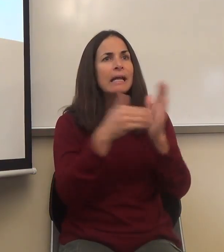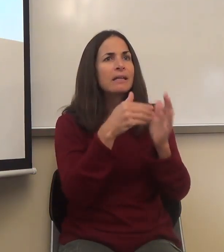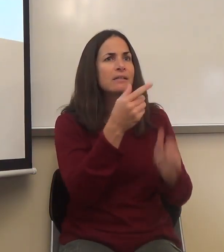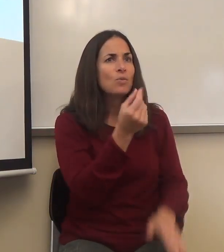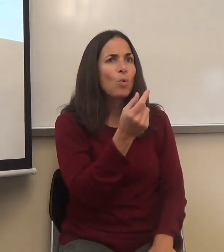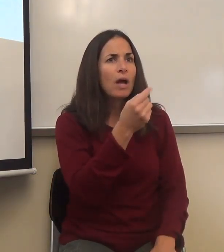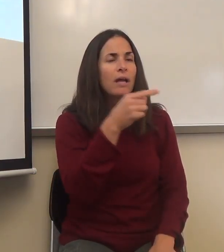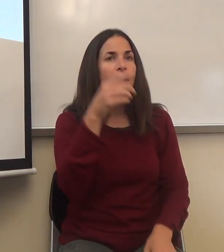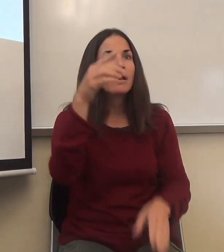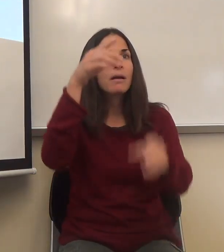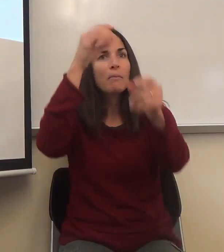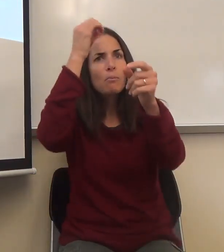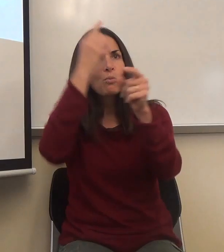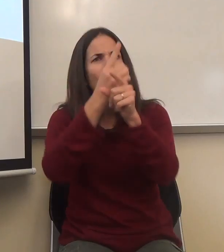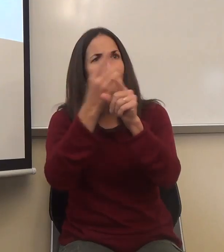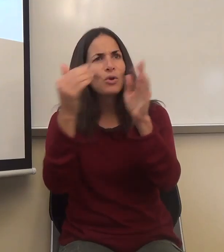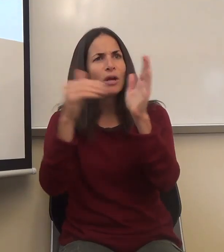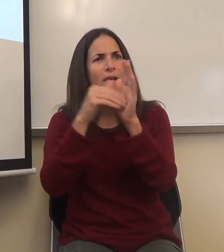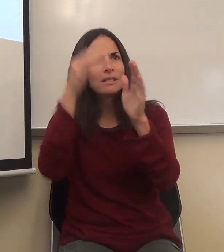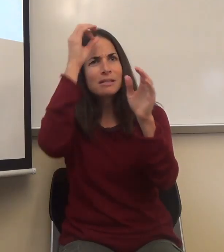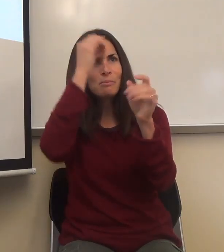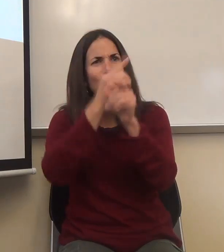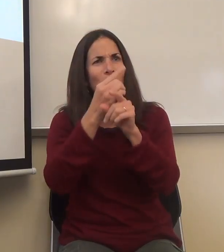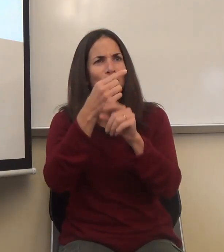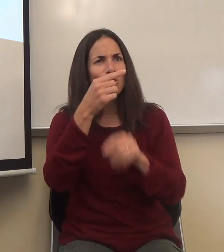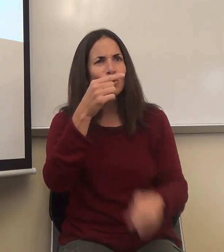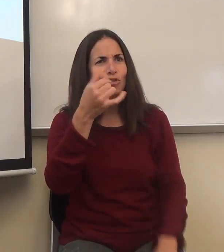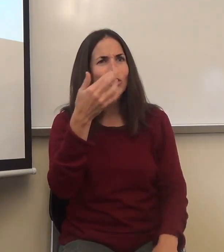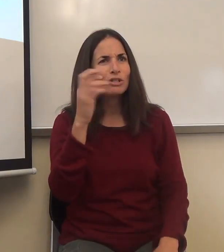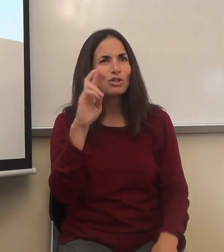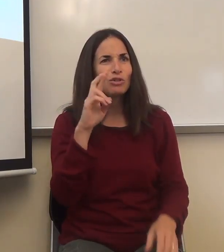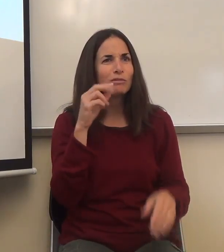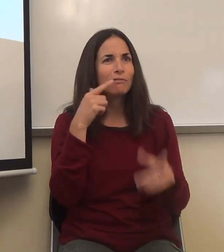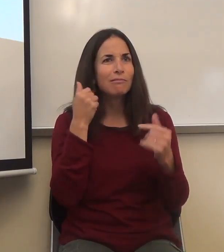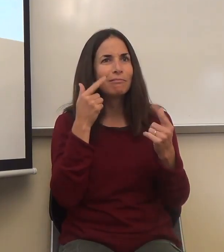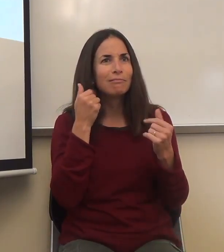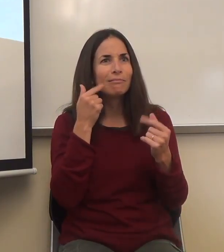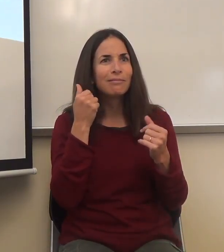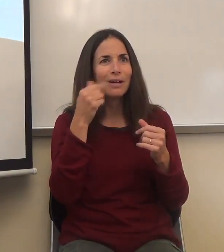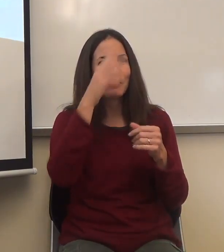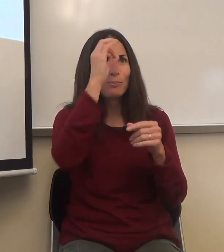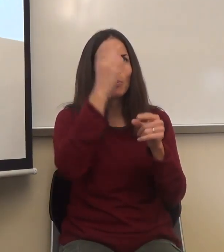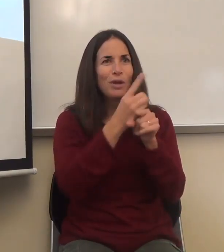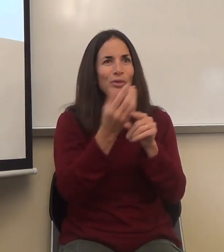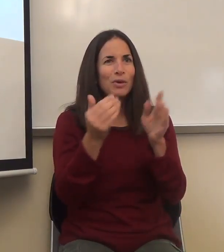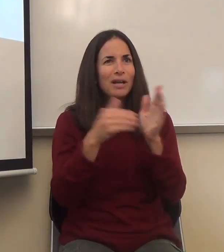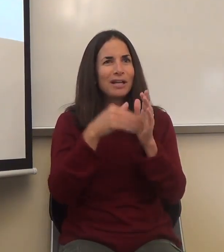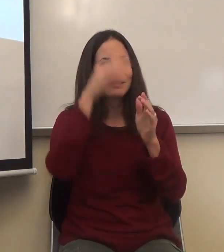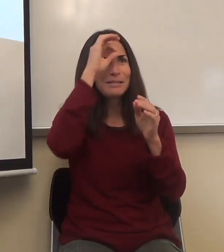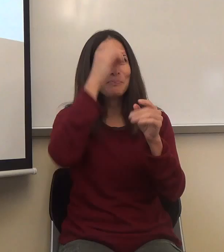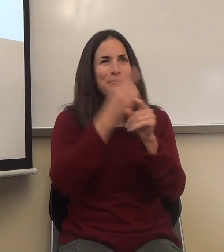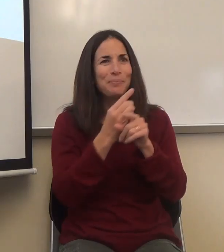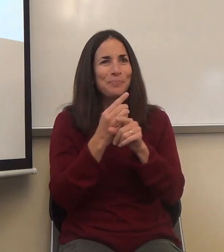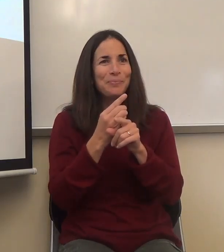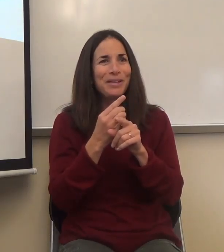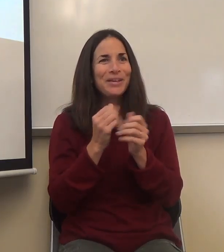Brother against brother. What? Brother against brother. What about these